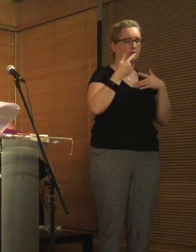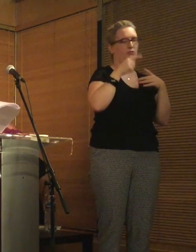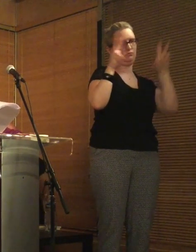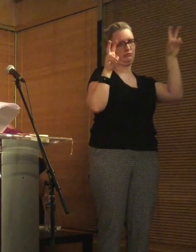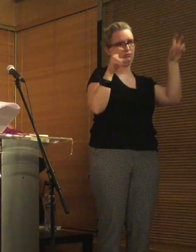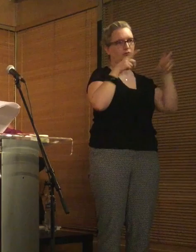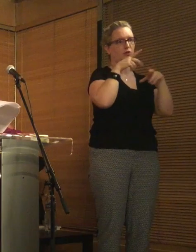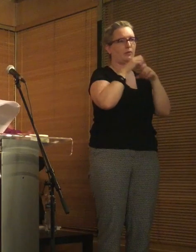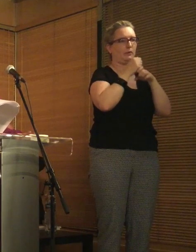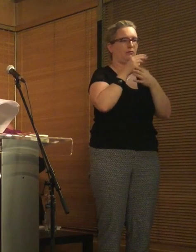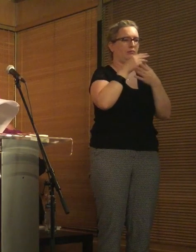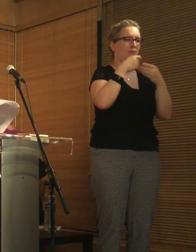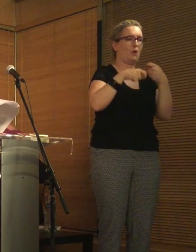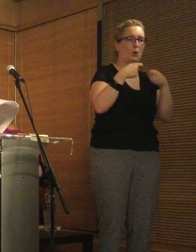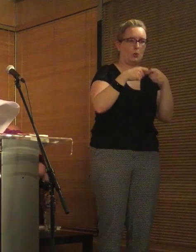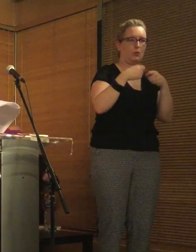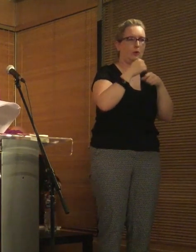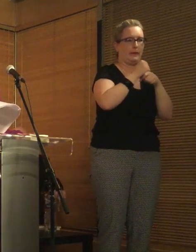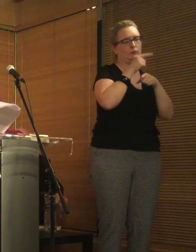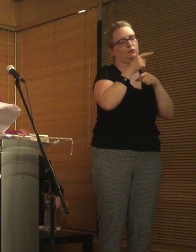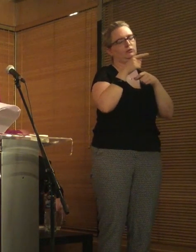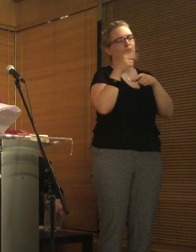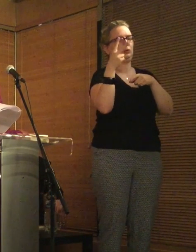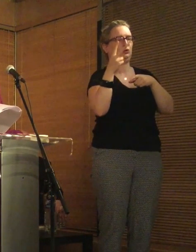kimonos, both beautiful, one a gazelle.